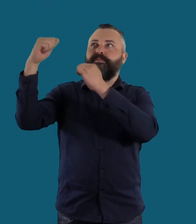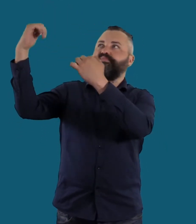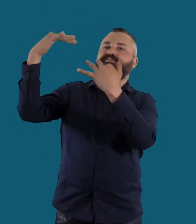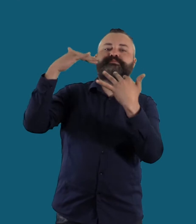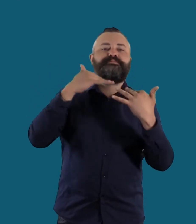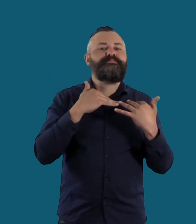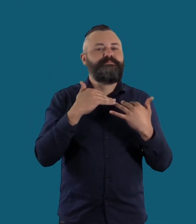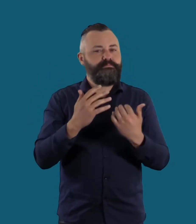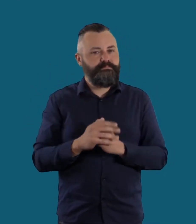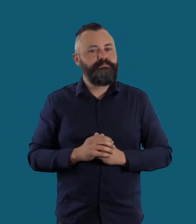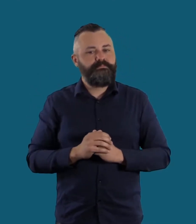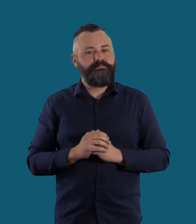biohazards.